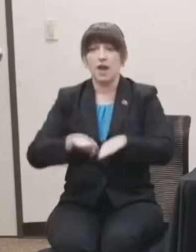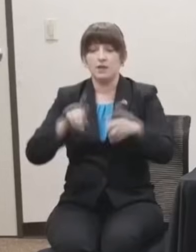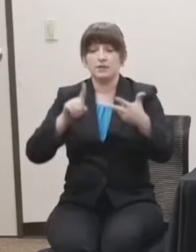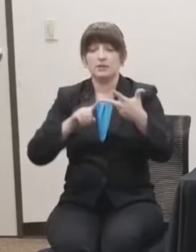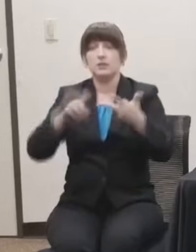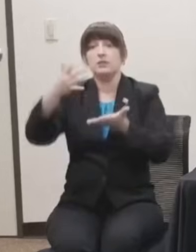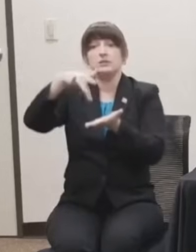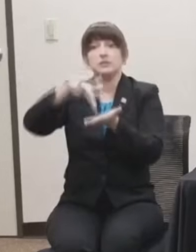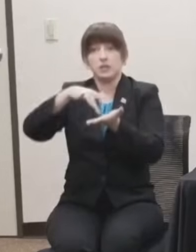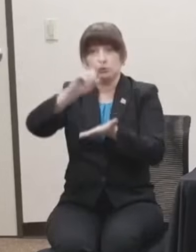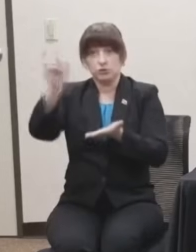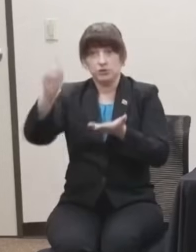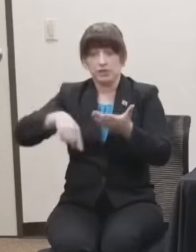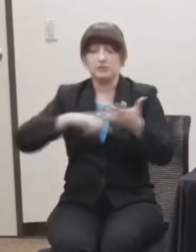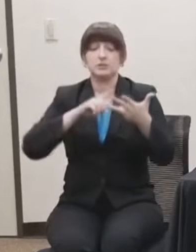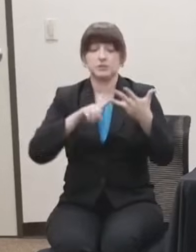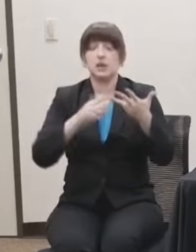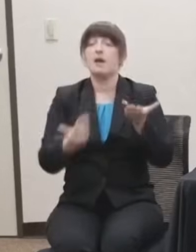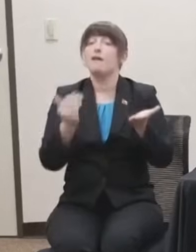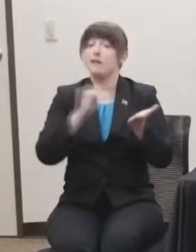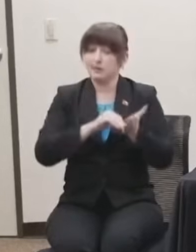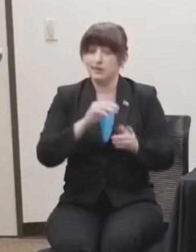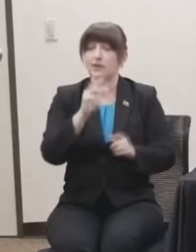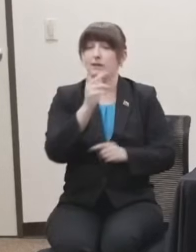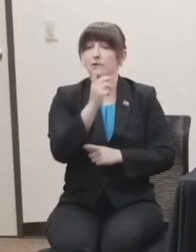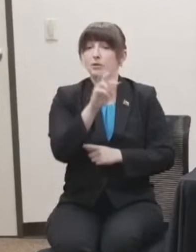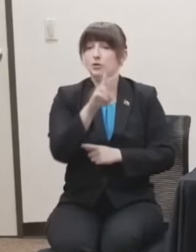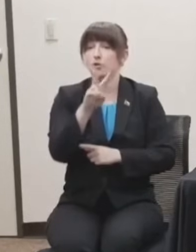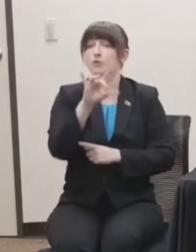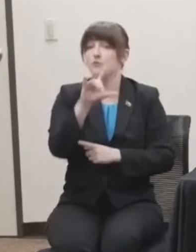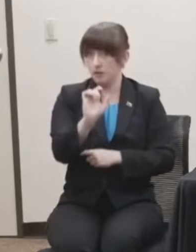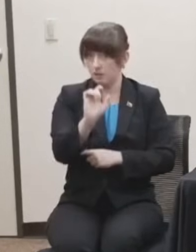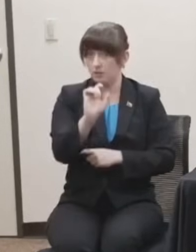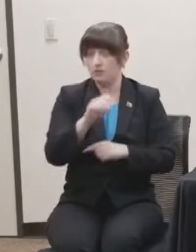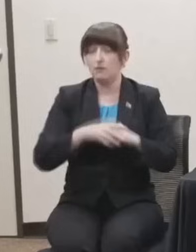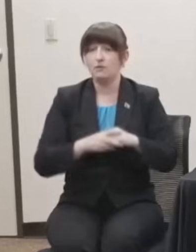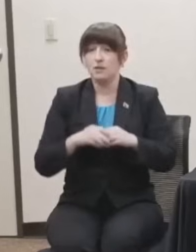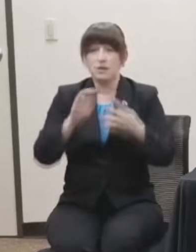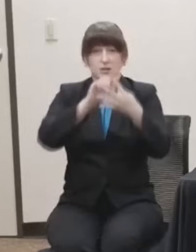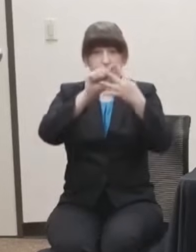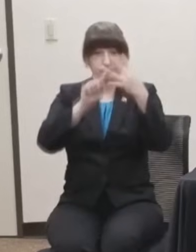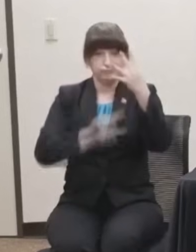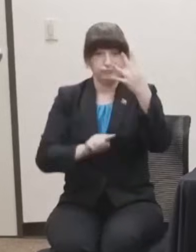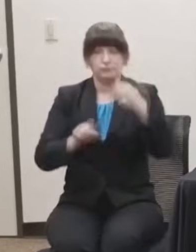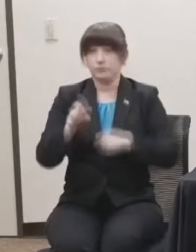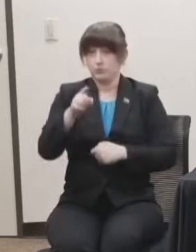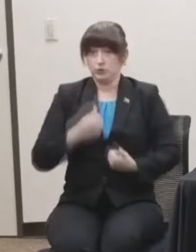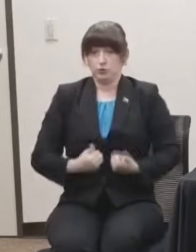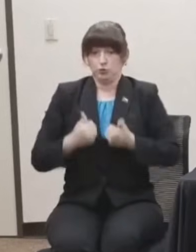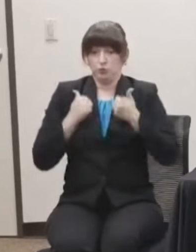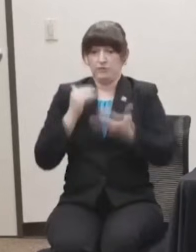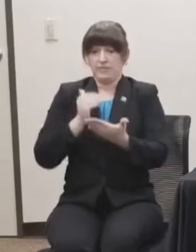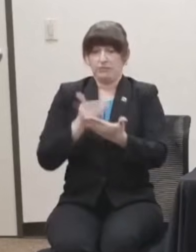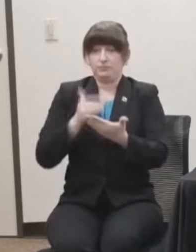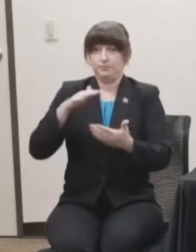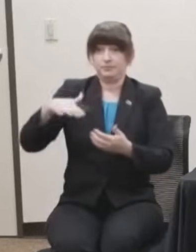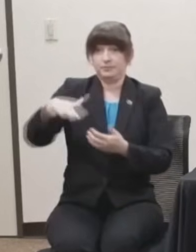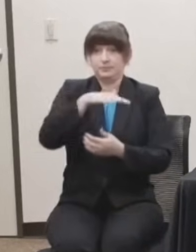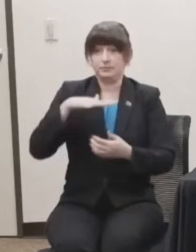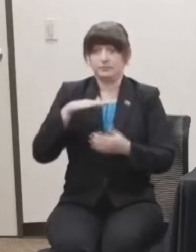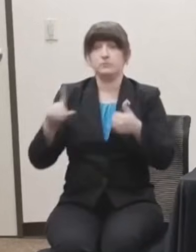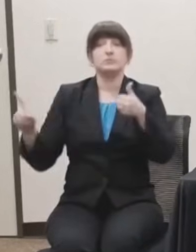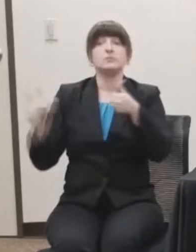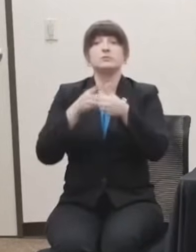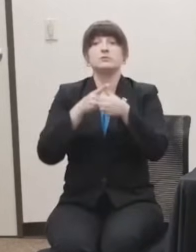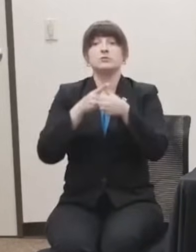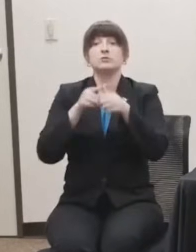and once again, Kerrville. The point is this: if you're in any of those regions, you need to realize, for